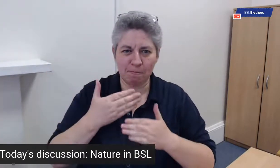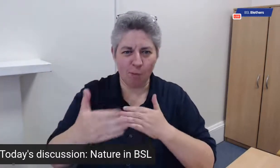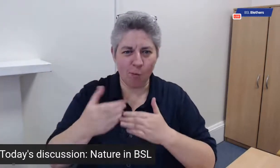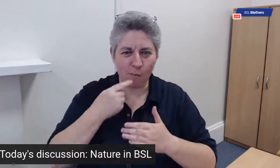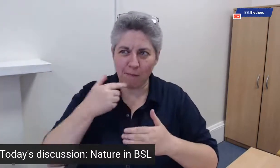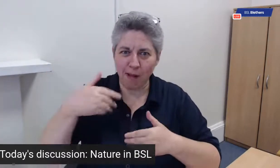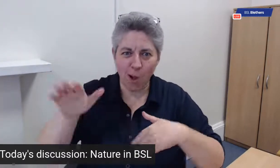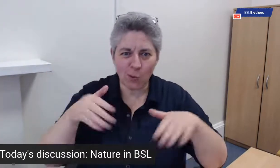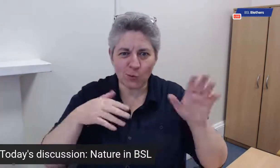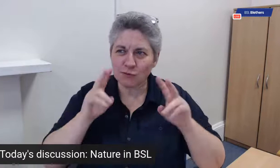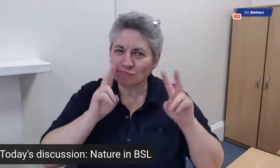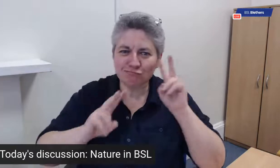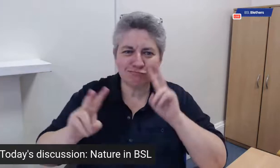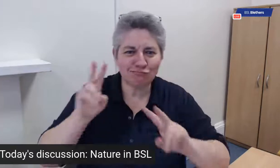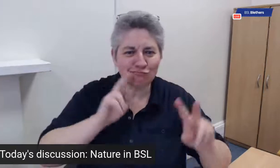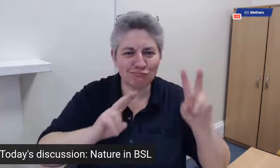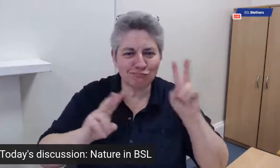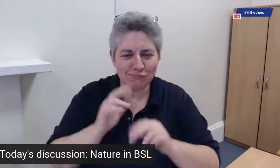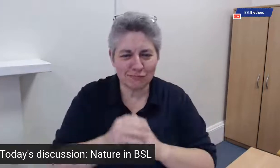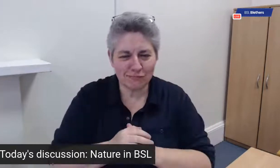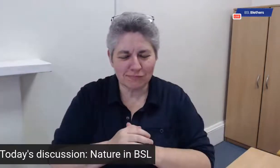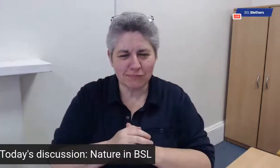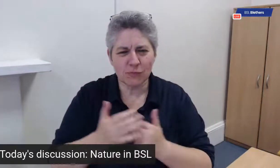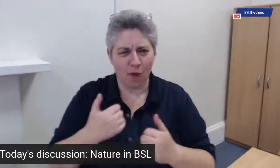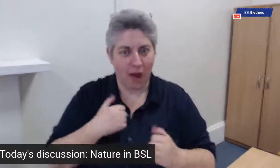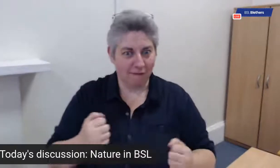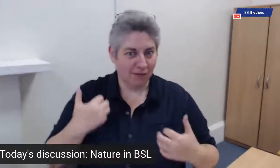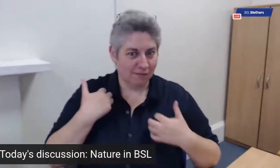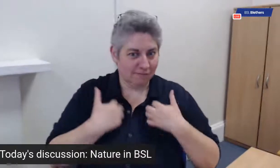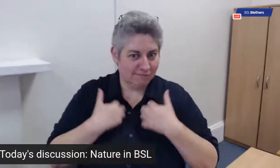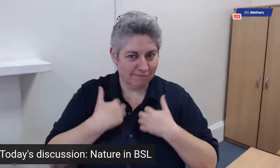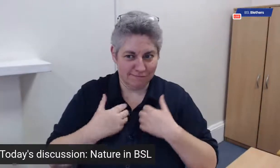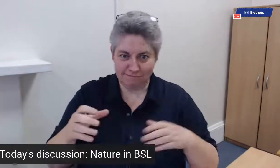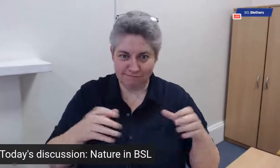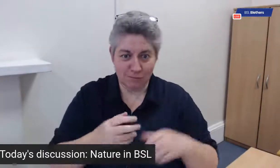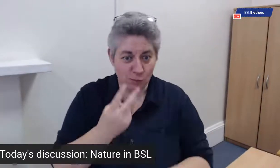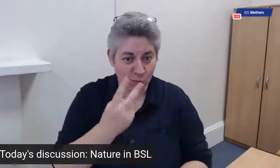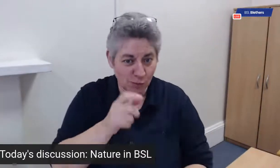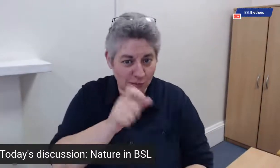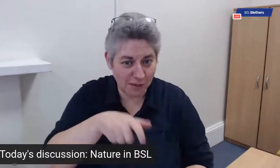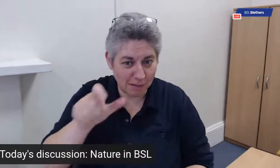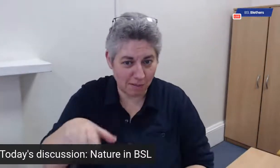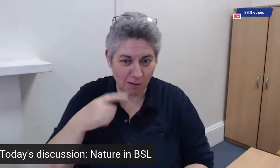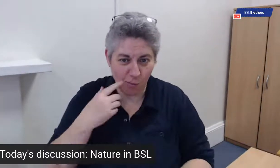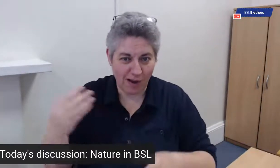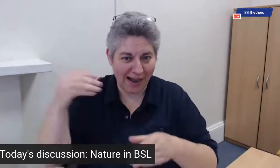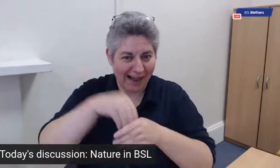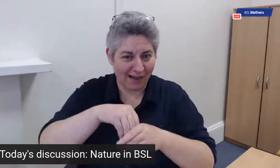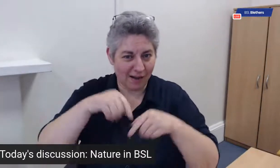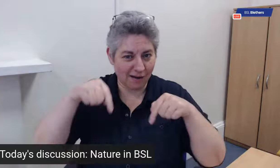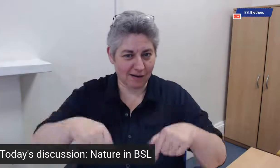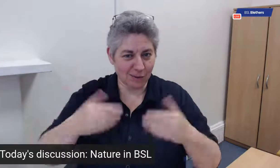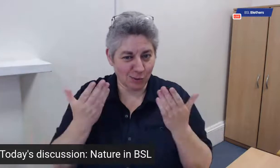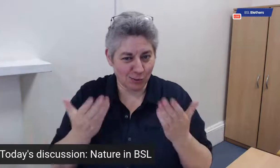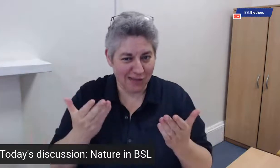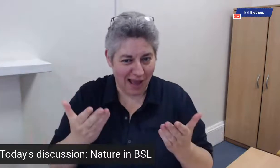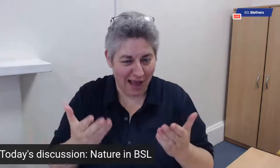The reason for the timing of this is because hopefully we're just about in summer, and it might give people